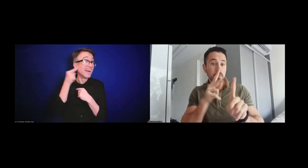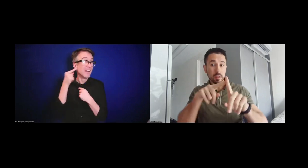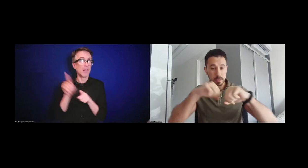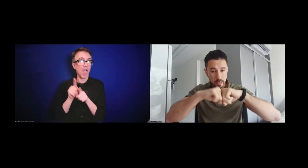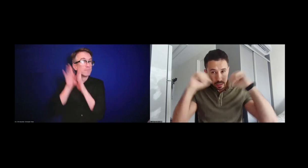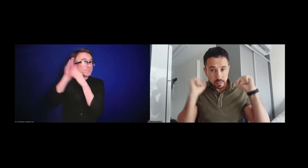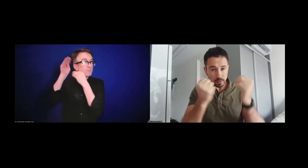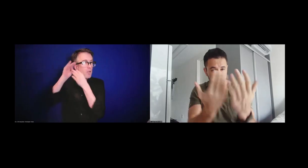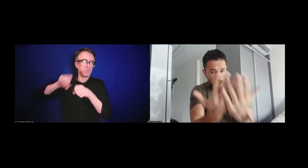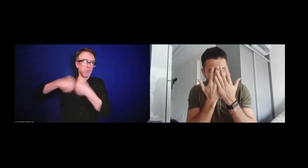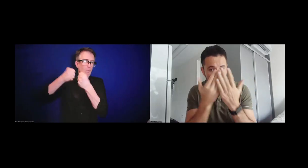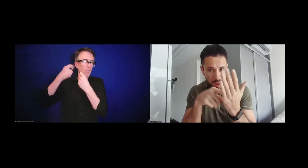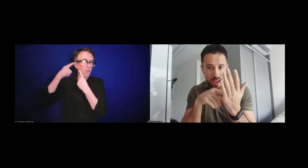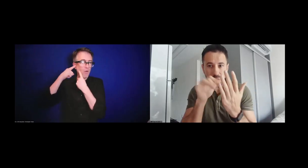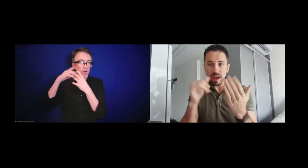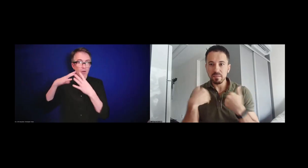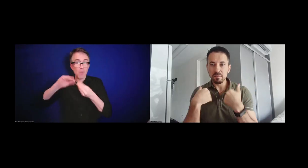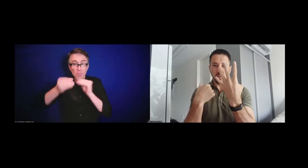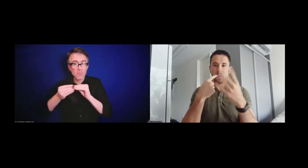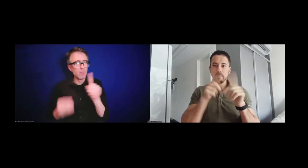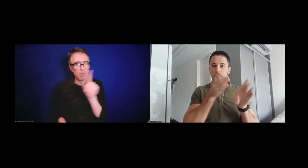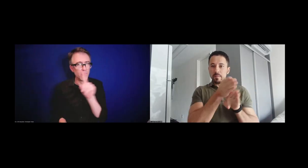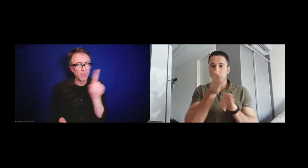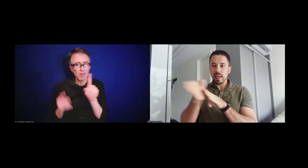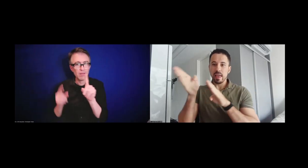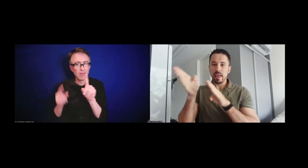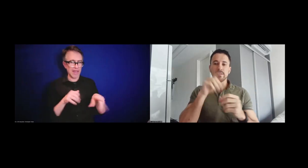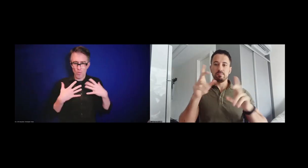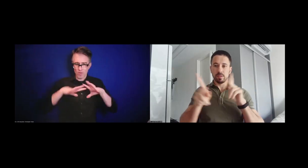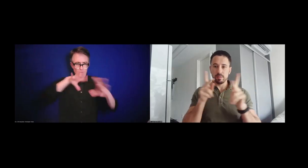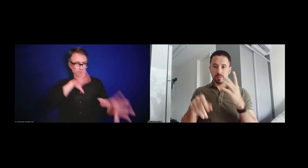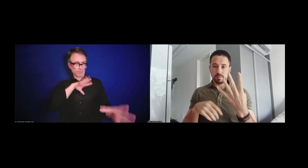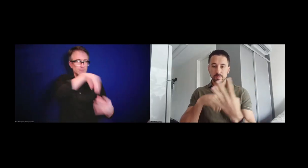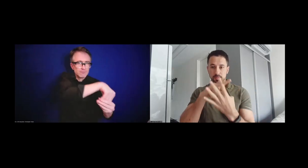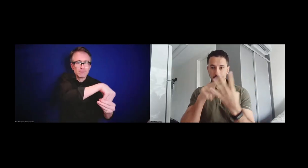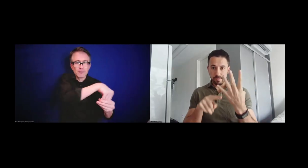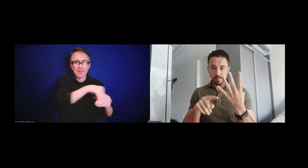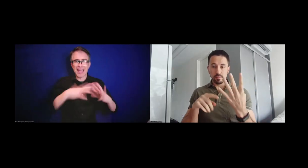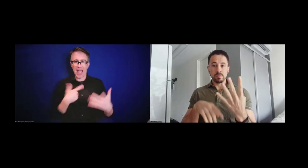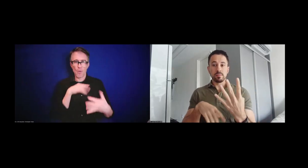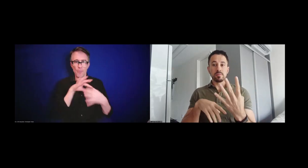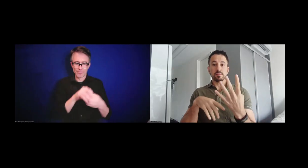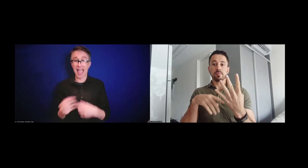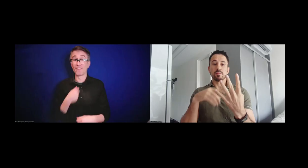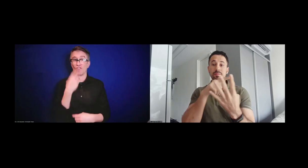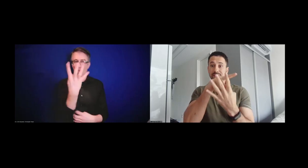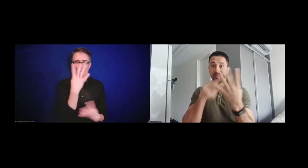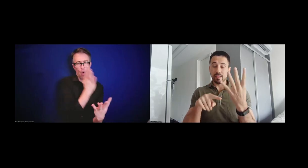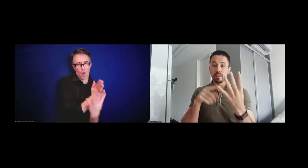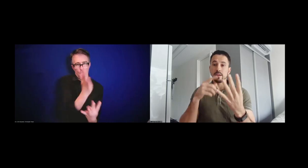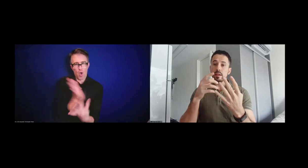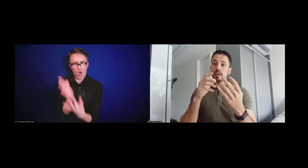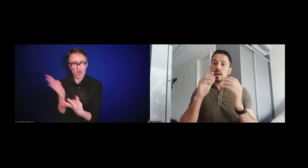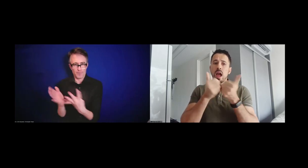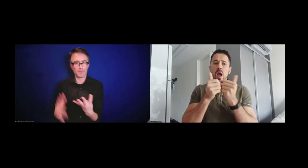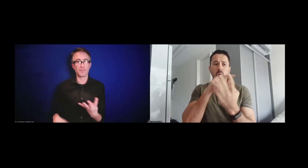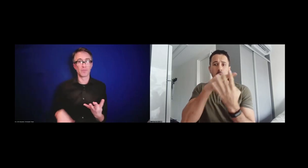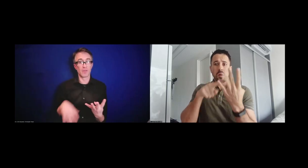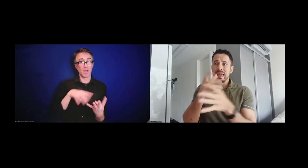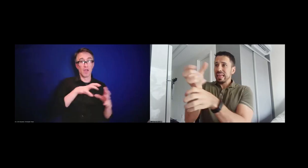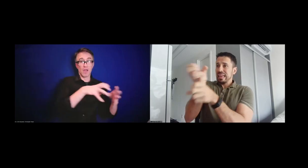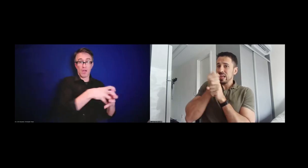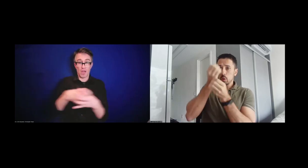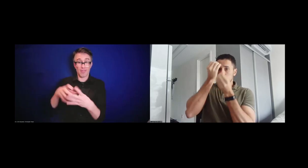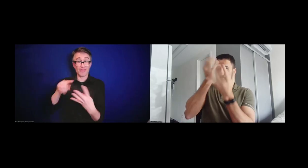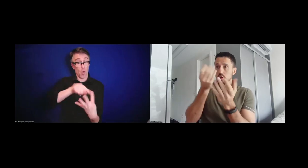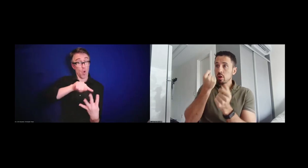oftentimes they're looked at as it's just a hearing problem, but when you actually looked at how the diversity is involved within deaf people, there's 4 different